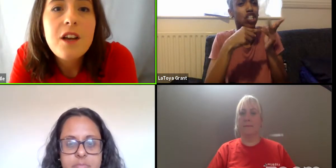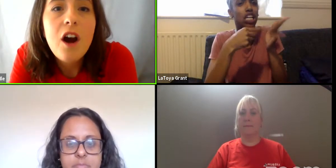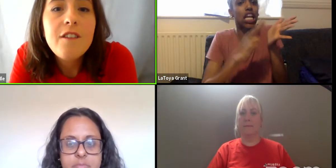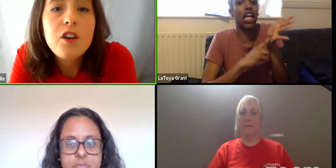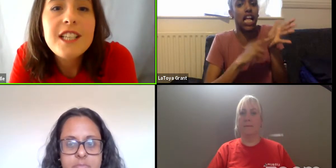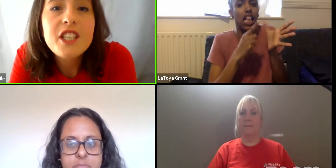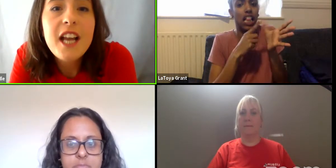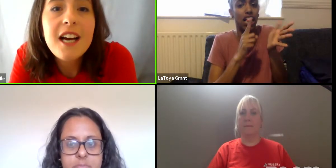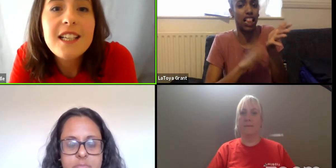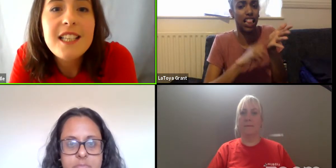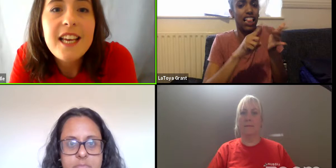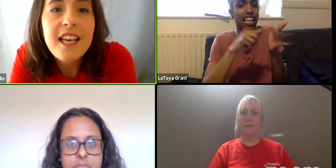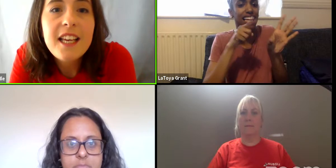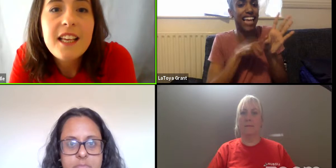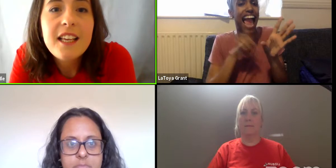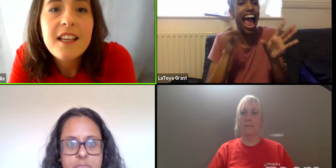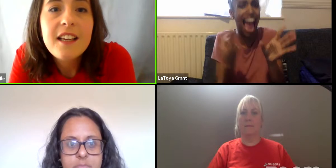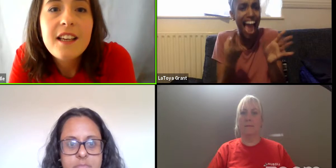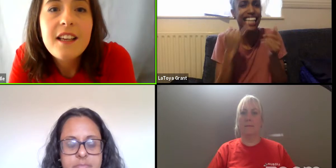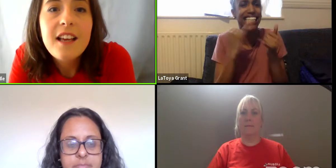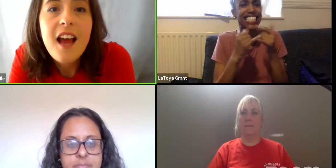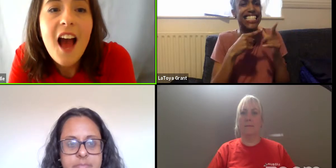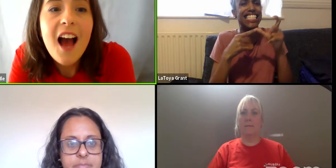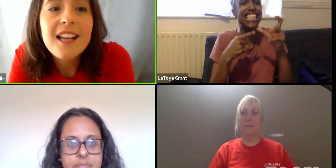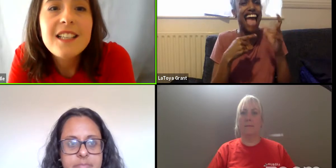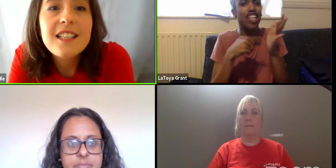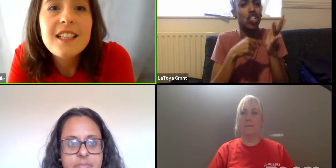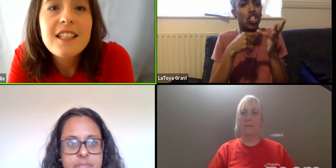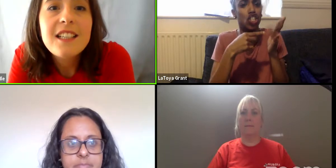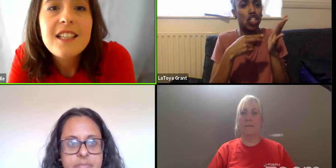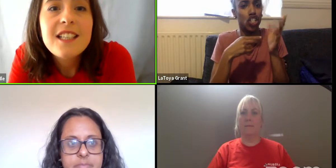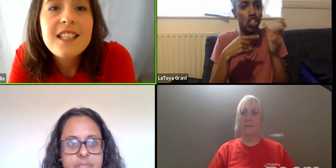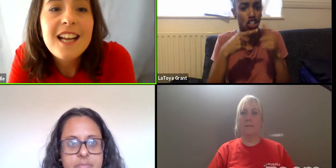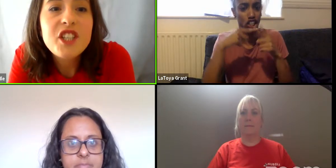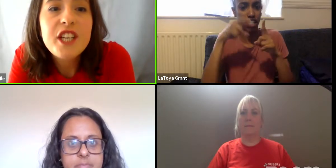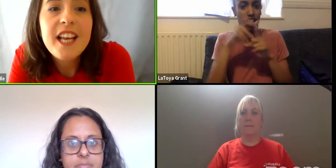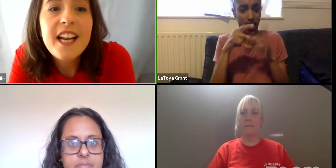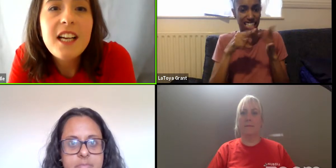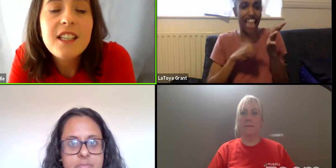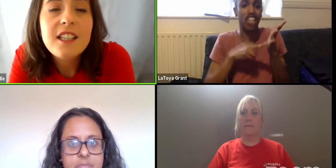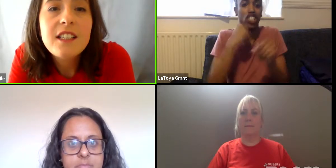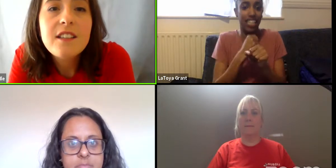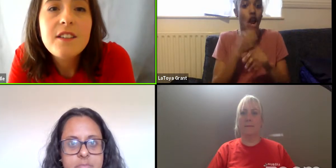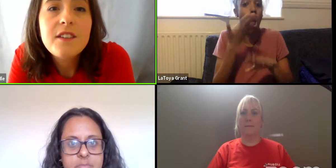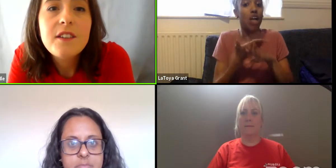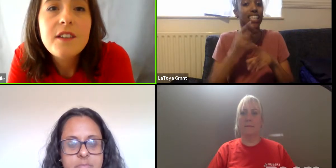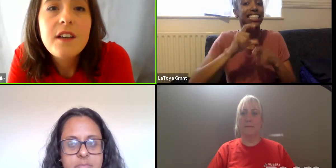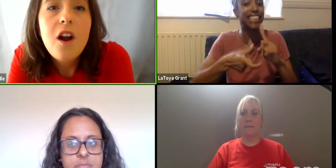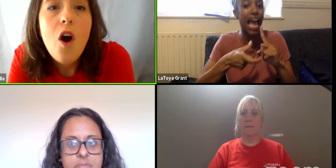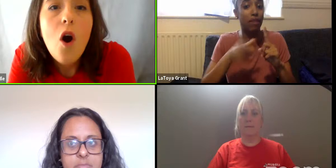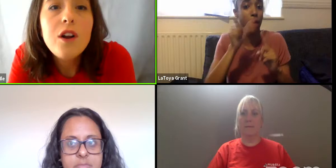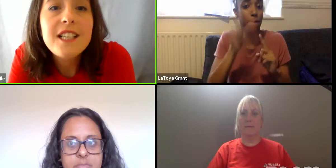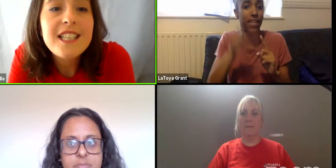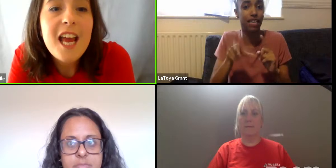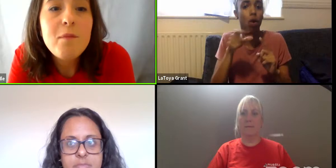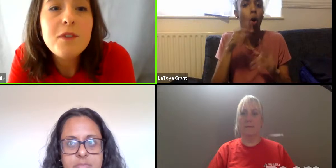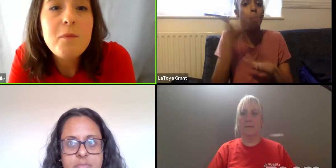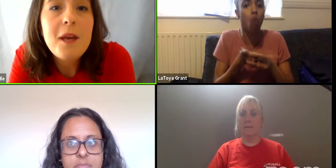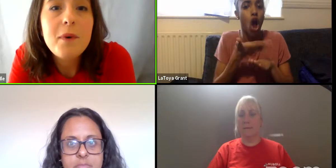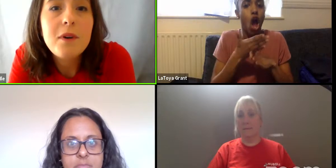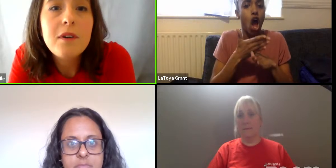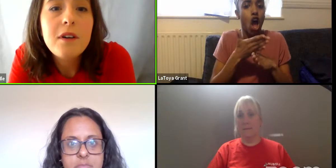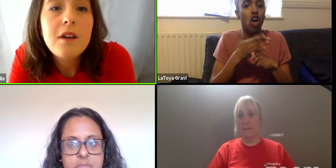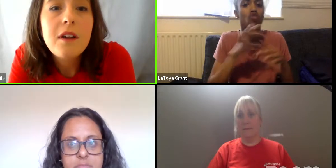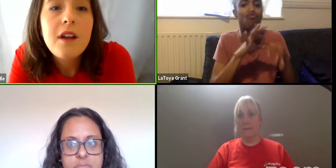impact of conditionality and sanctioning on